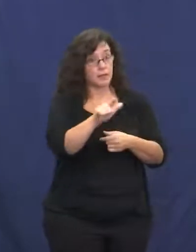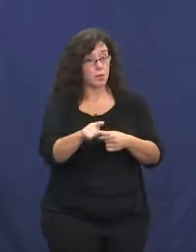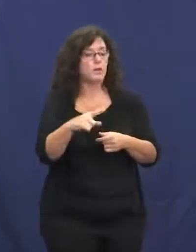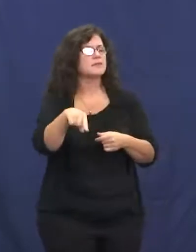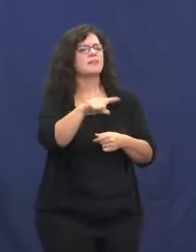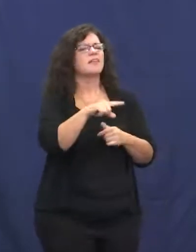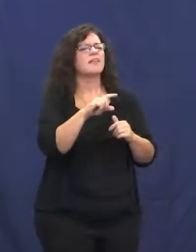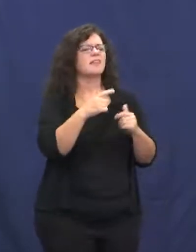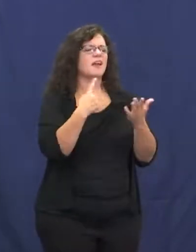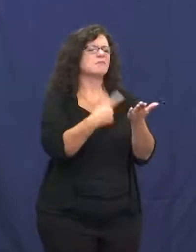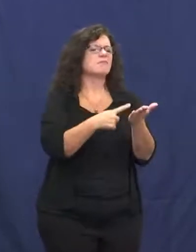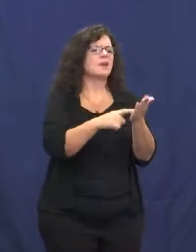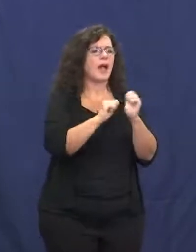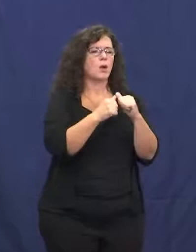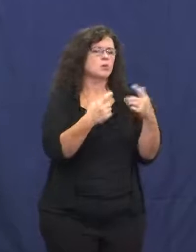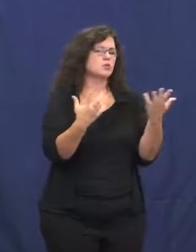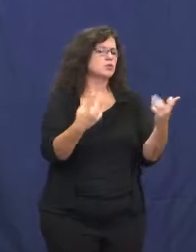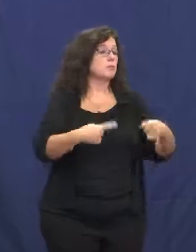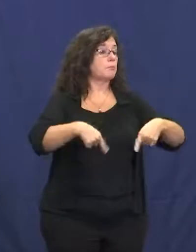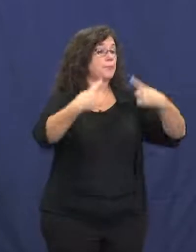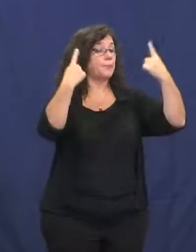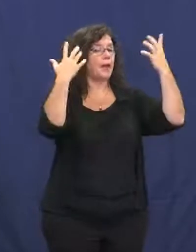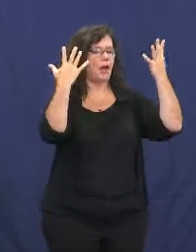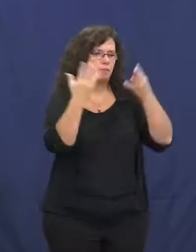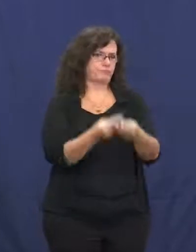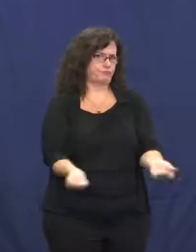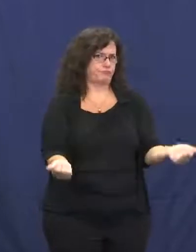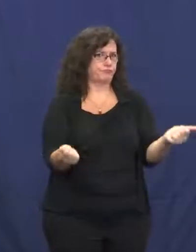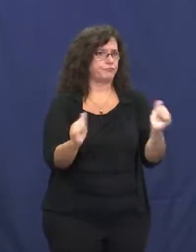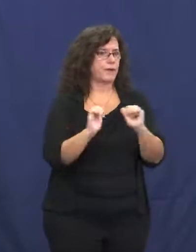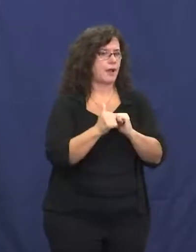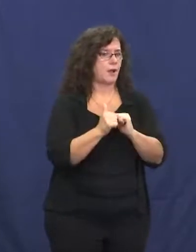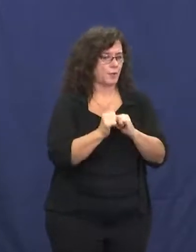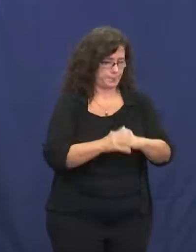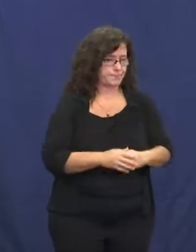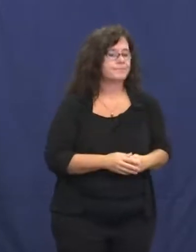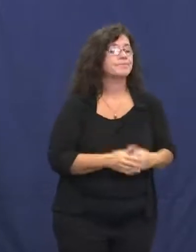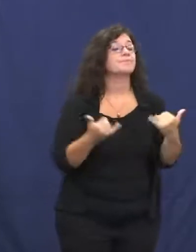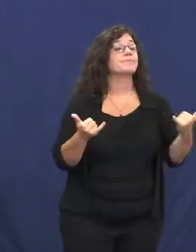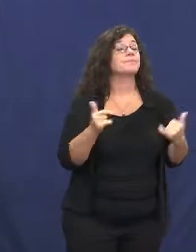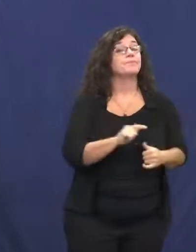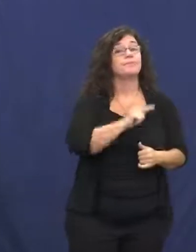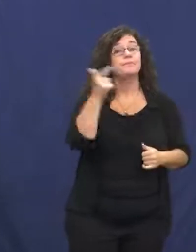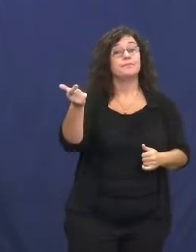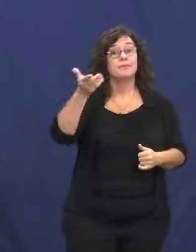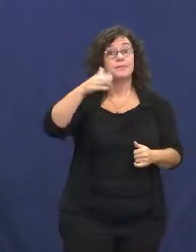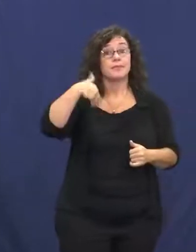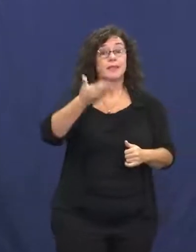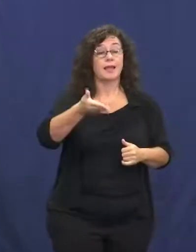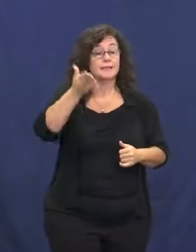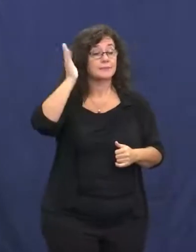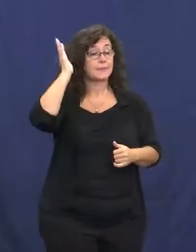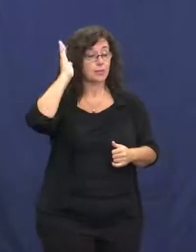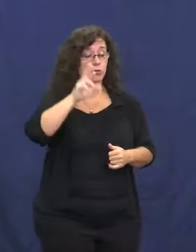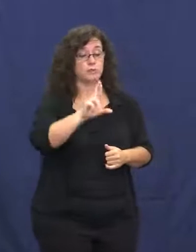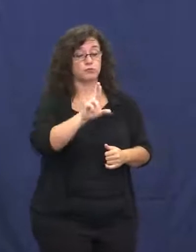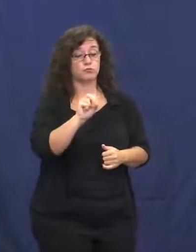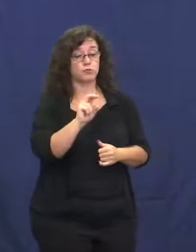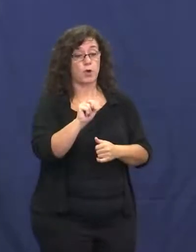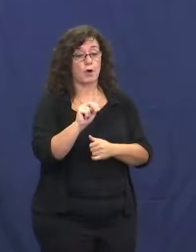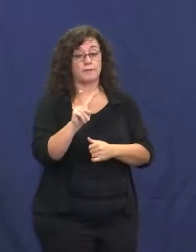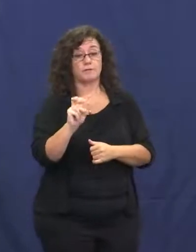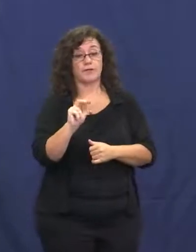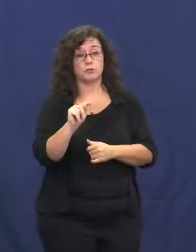of that as well. And now it's my privilege to introduce our next speaker we have, who is Ron Ventura, supervisor from